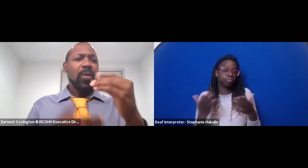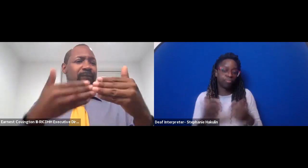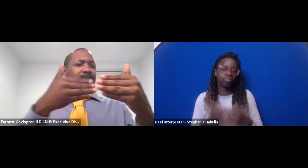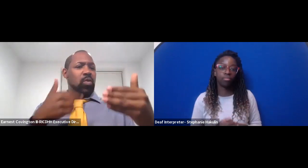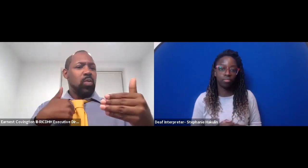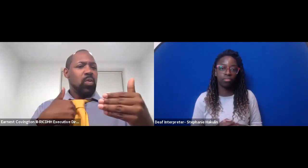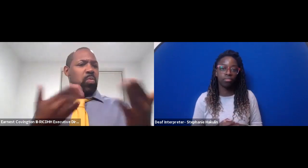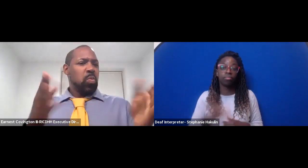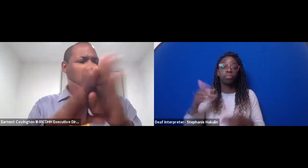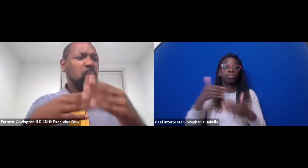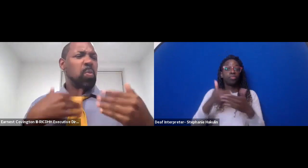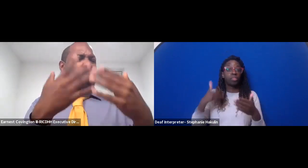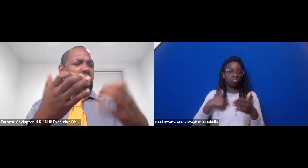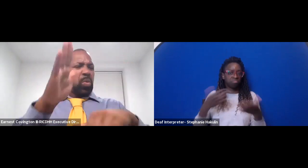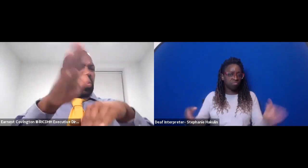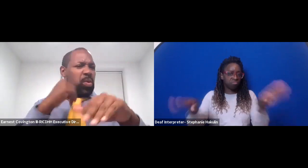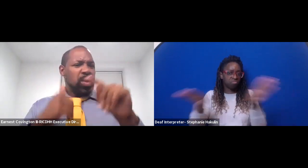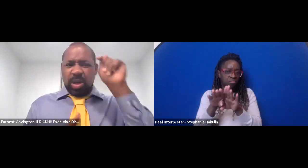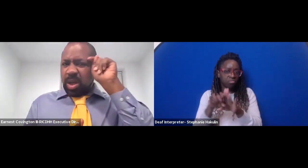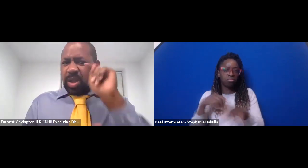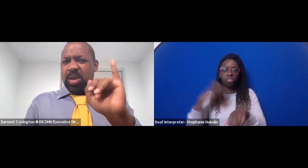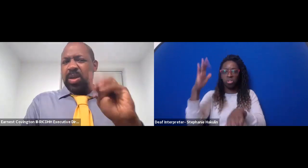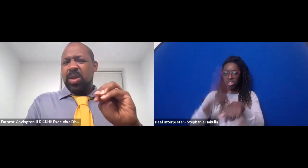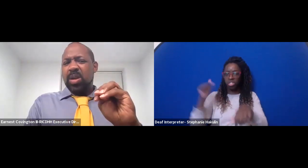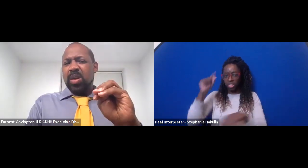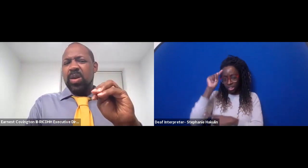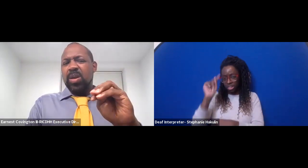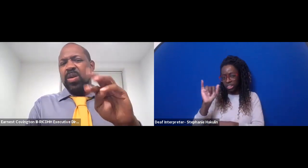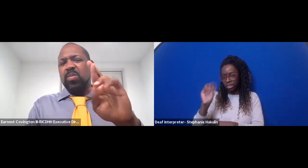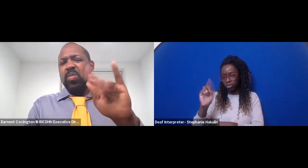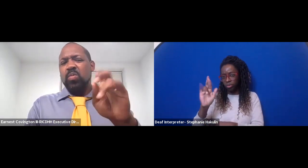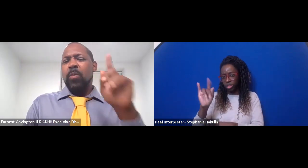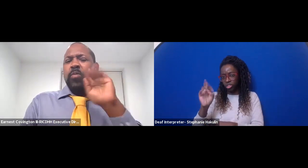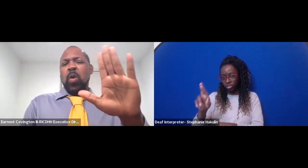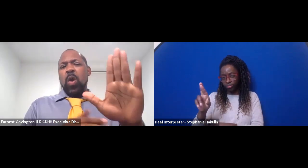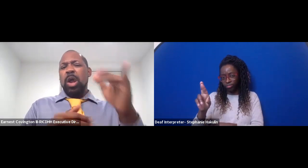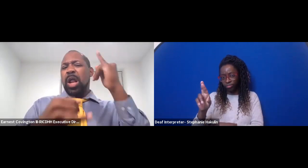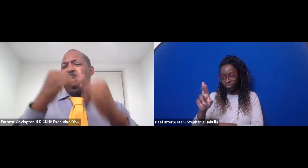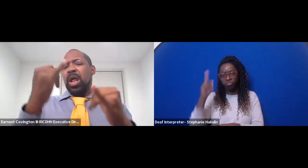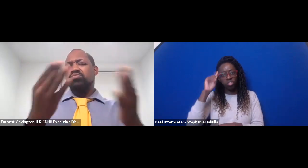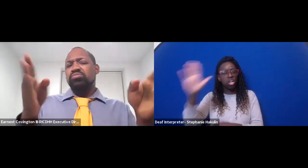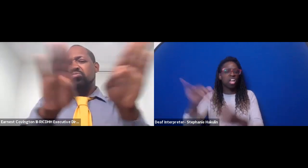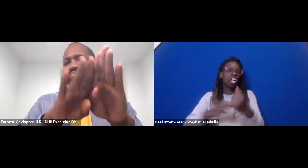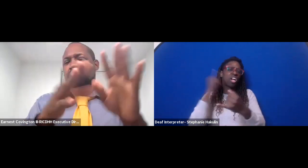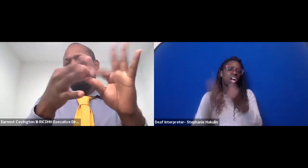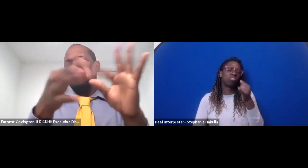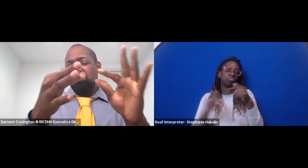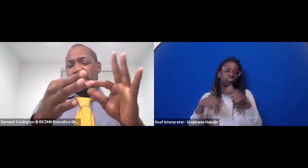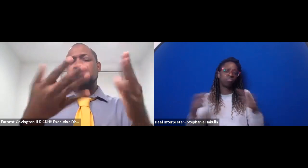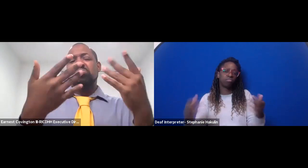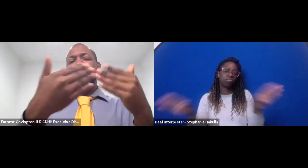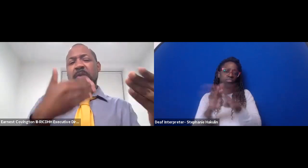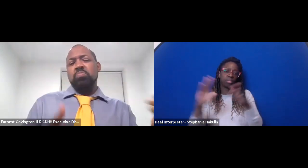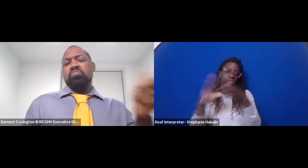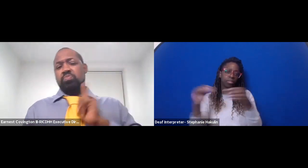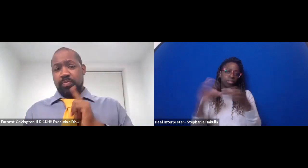And everything will be back to normal. Before we close for the night, I'd like to have Tim come back on the screen for